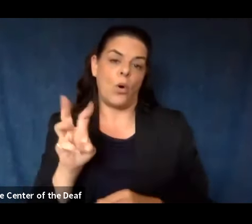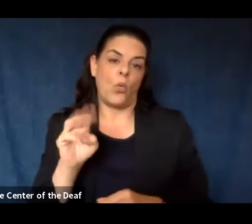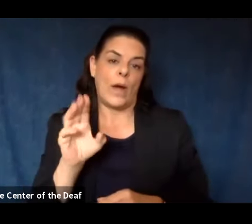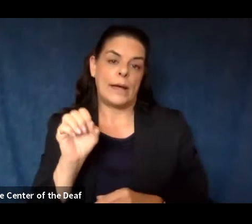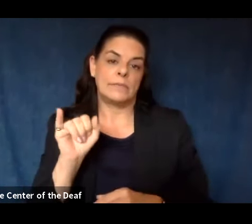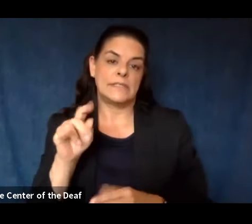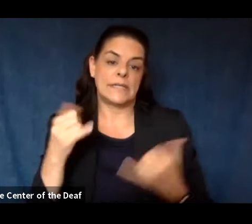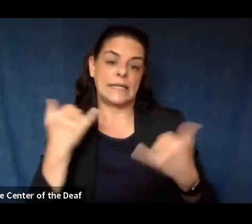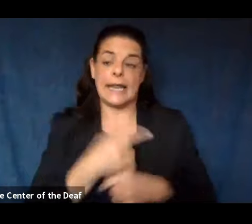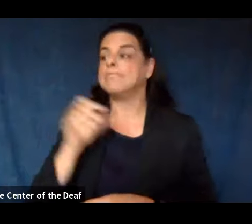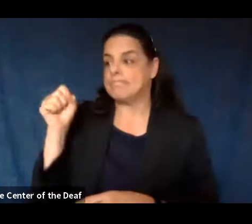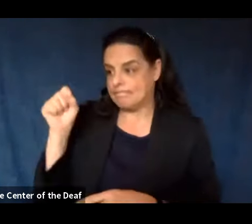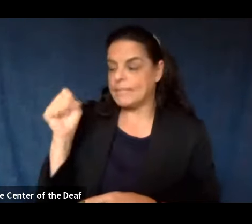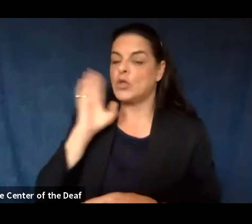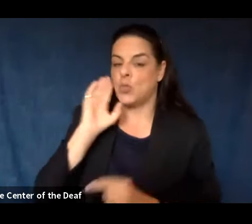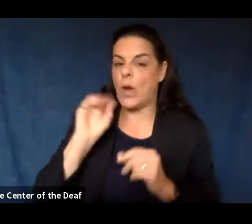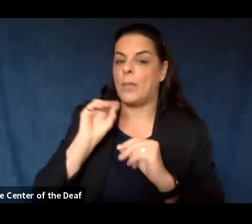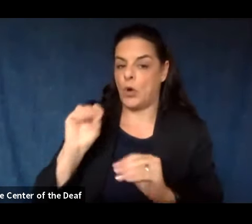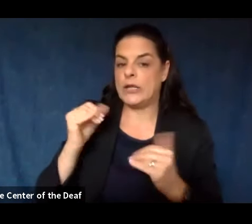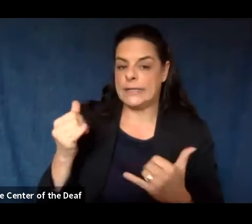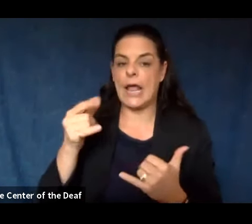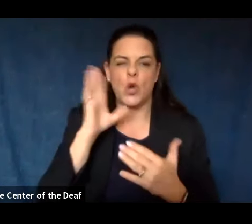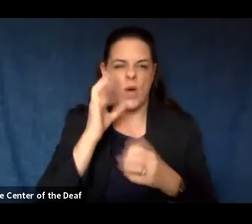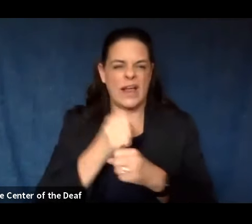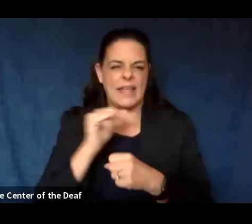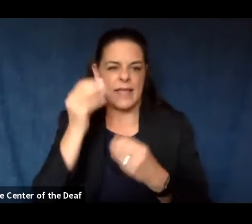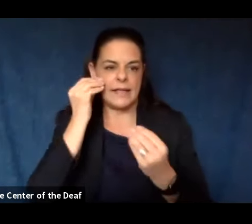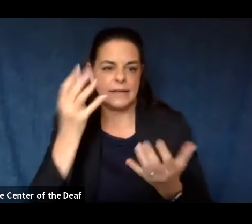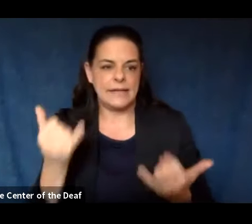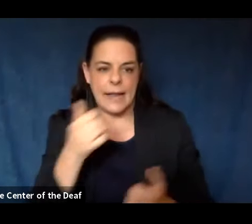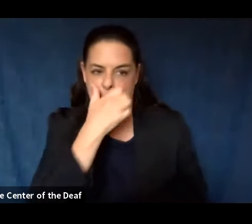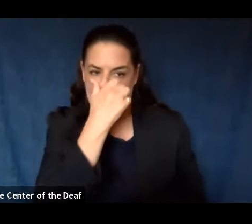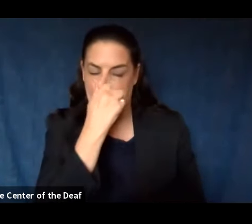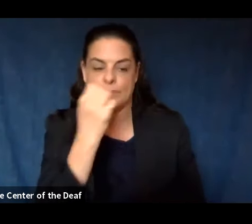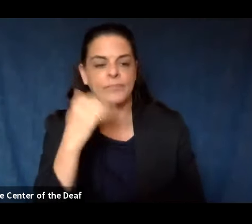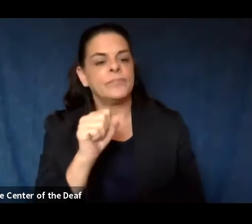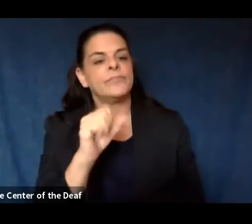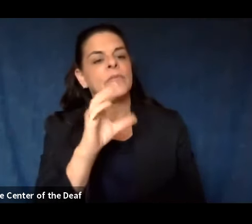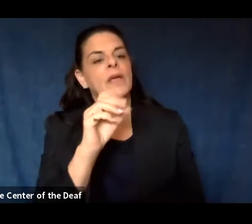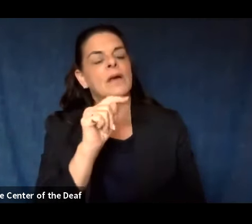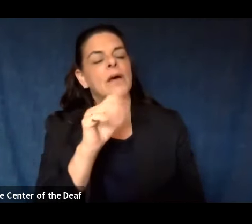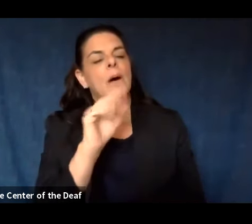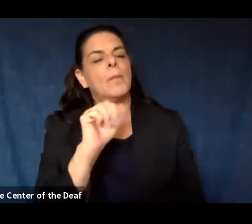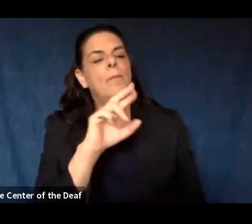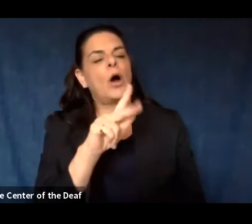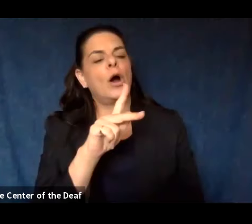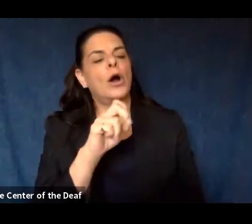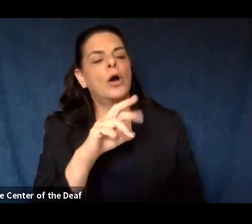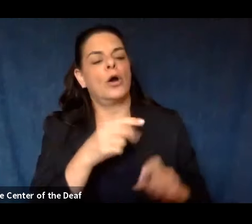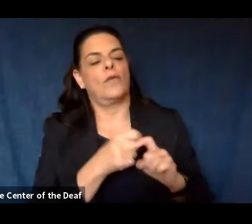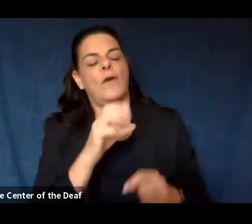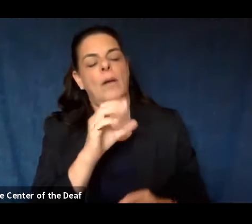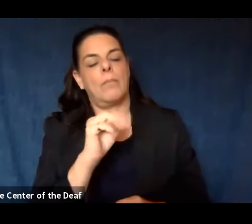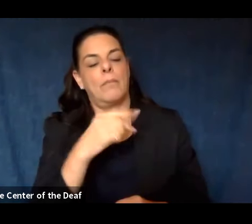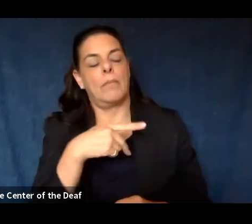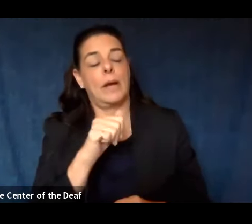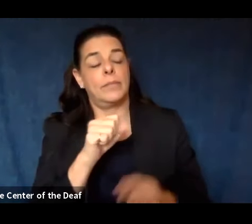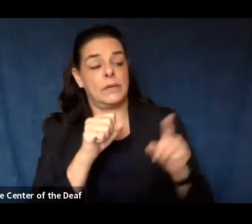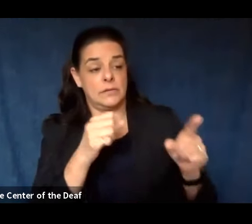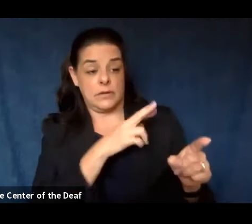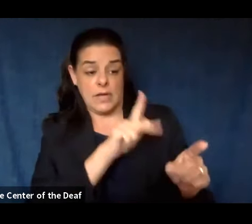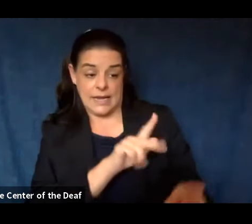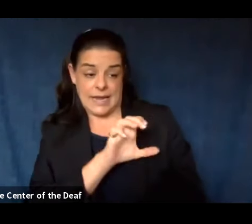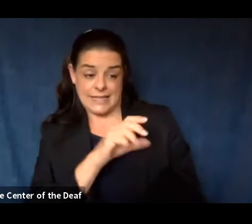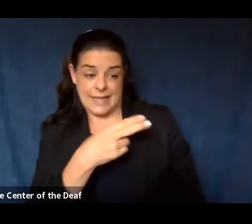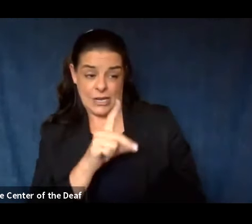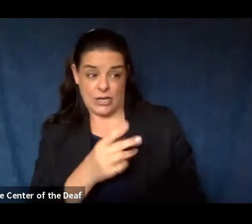Yes, we can do that today. So you'll get those today. From Scott Barker with Compass, will the health department make a recommendation to the Board of